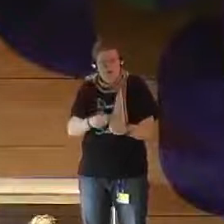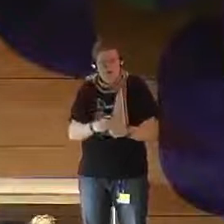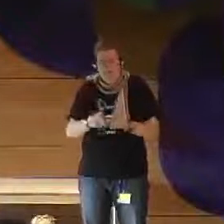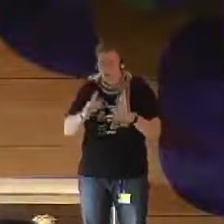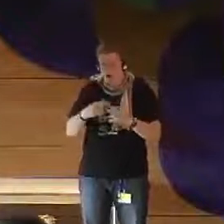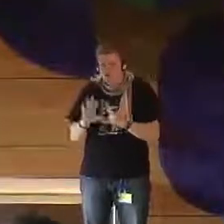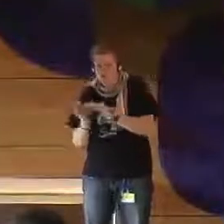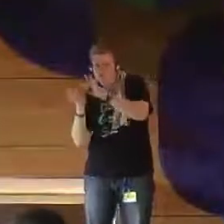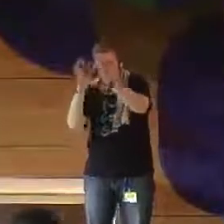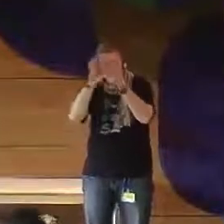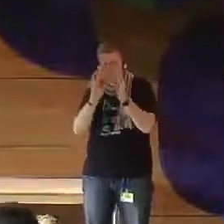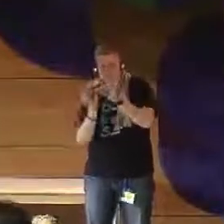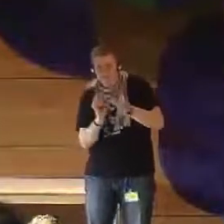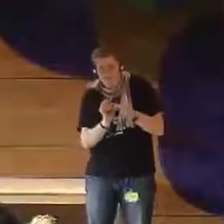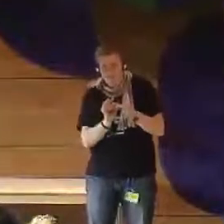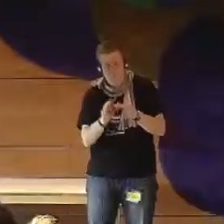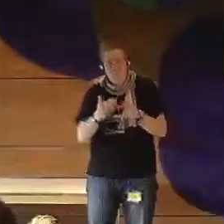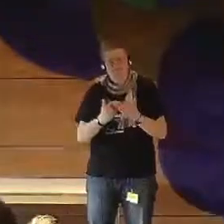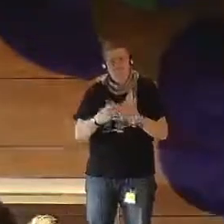and even those aren't perfect.